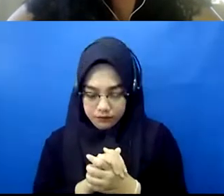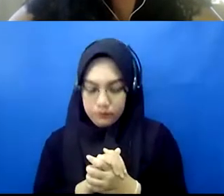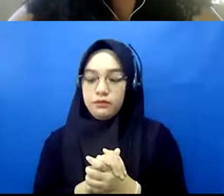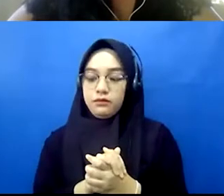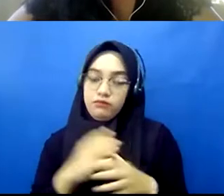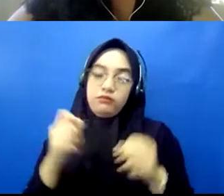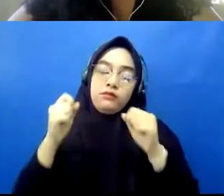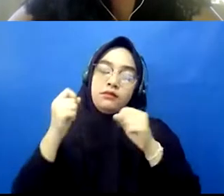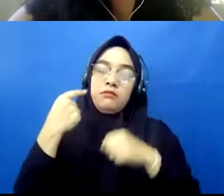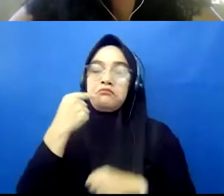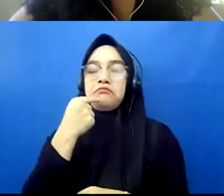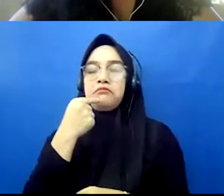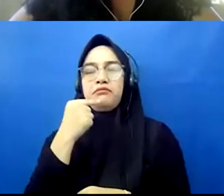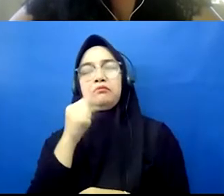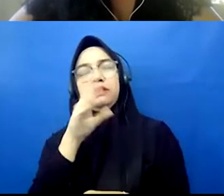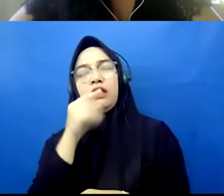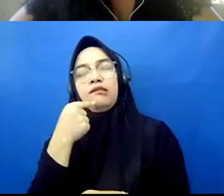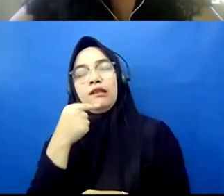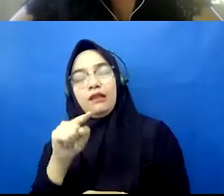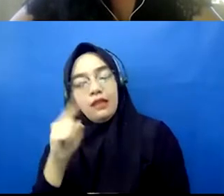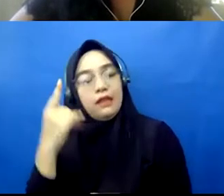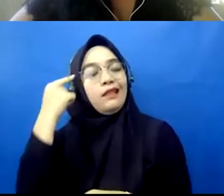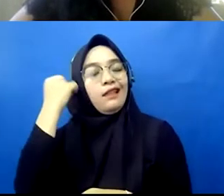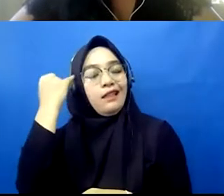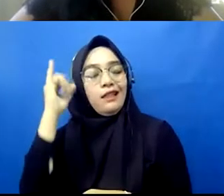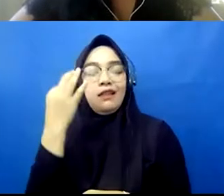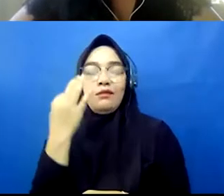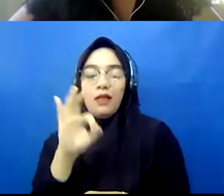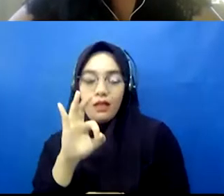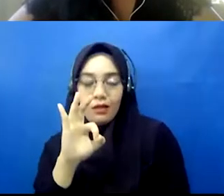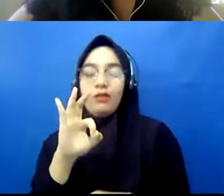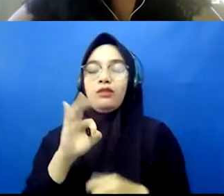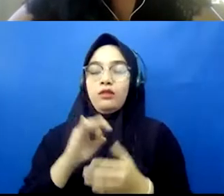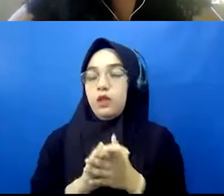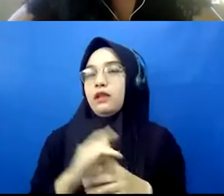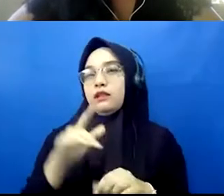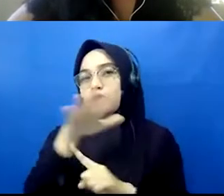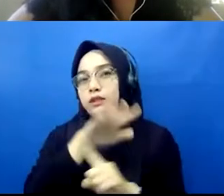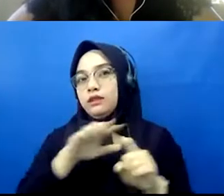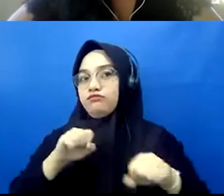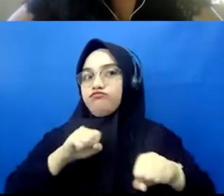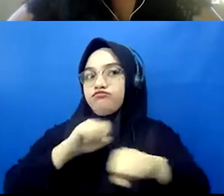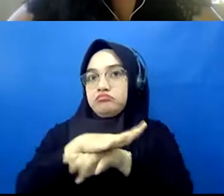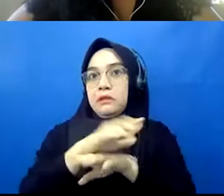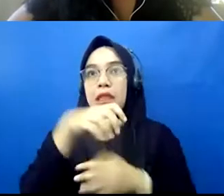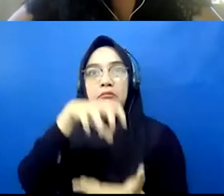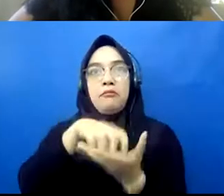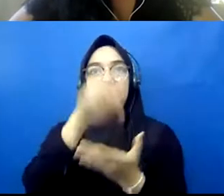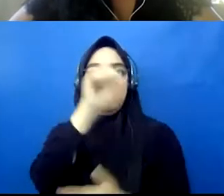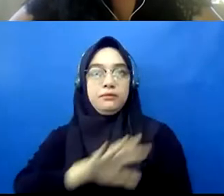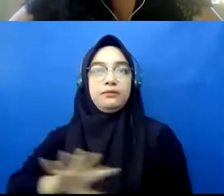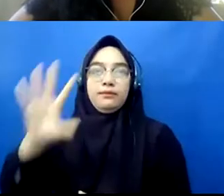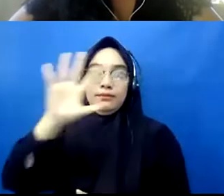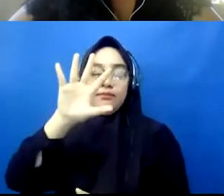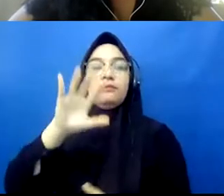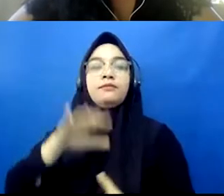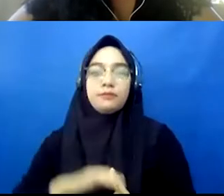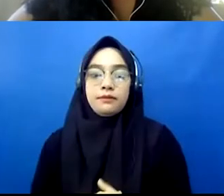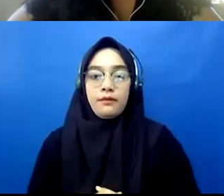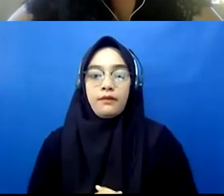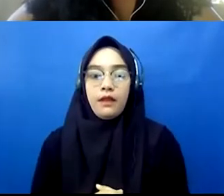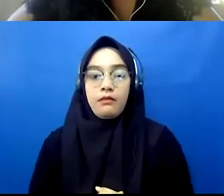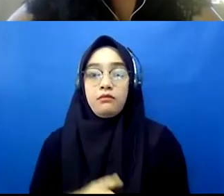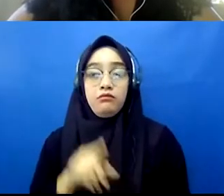awareness, as well as social impact in the ASEAN region. You know,